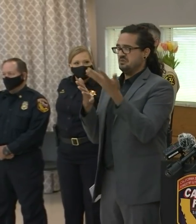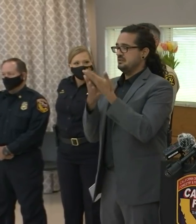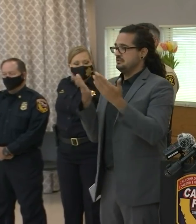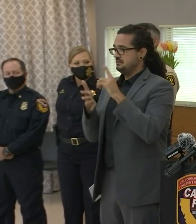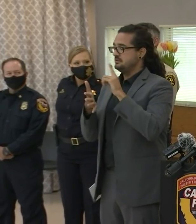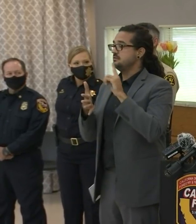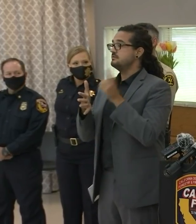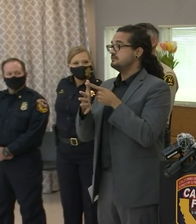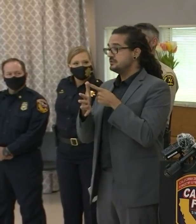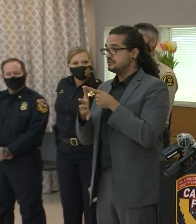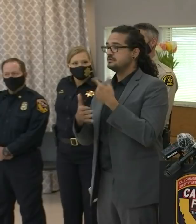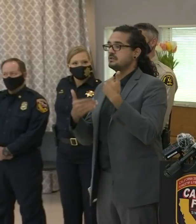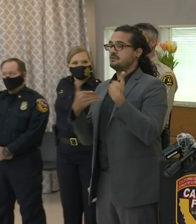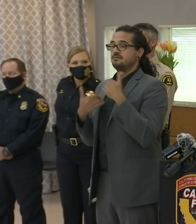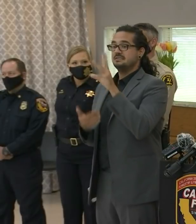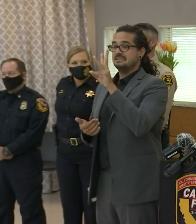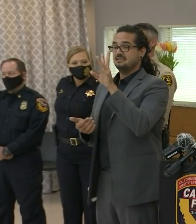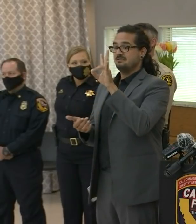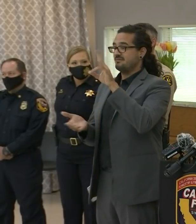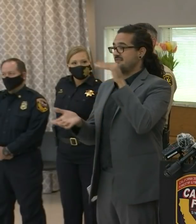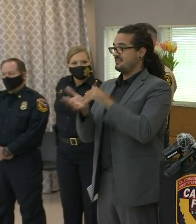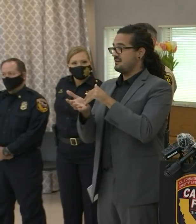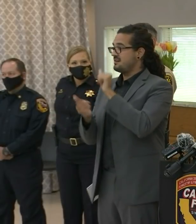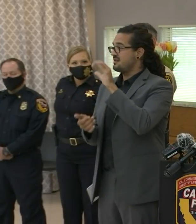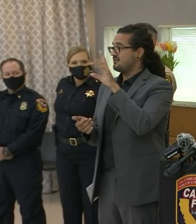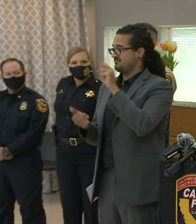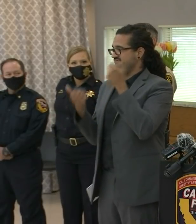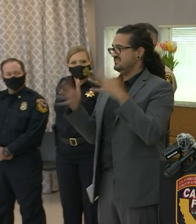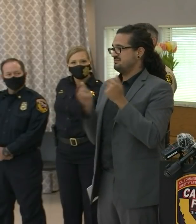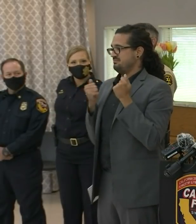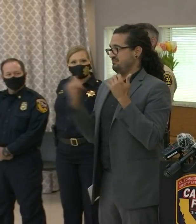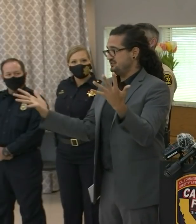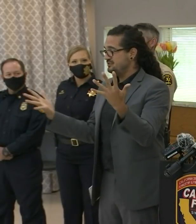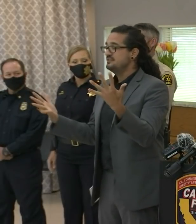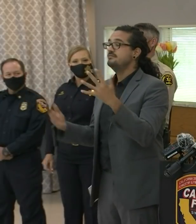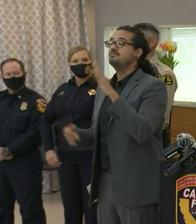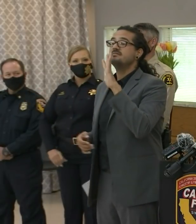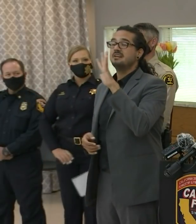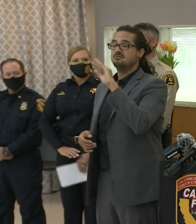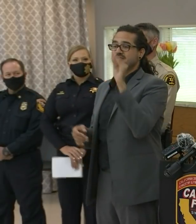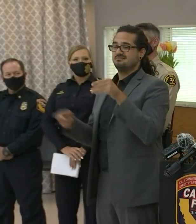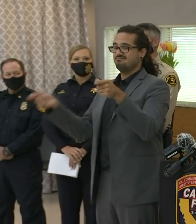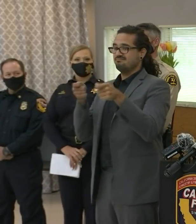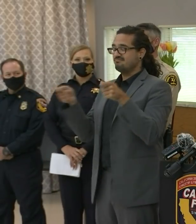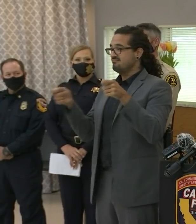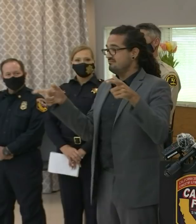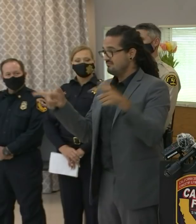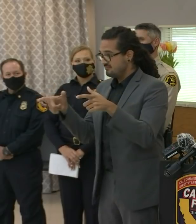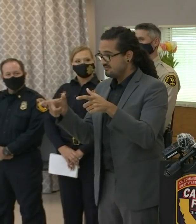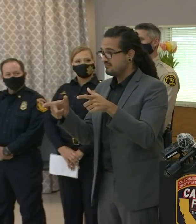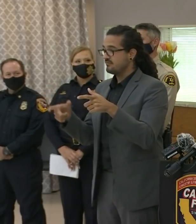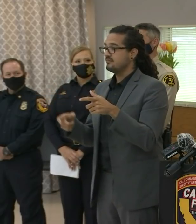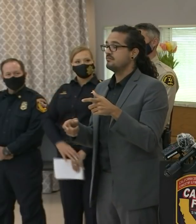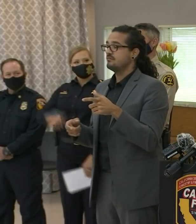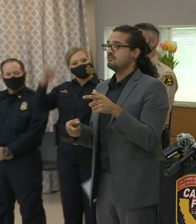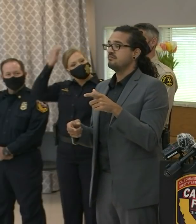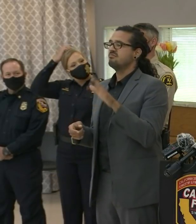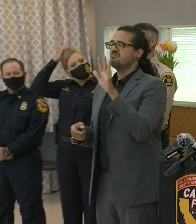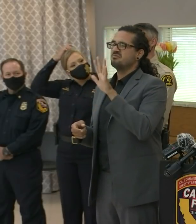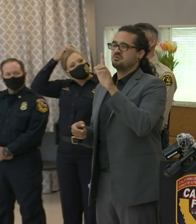at 67,000 acres with 5% containment. We still have over 24,000 residents which have